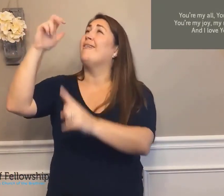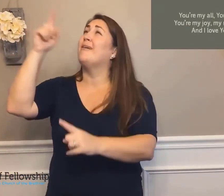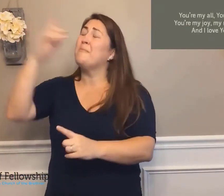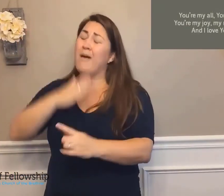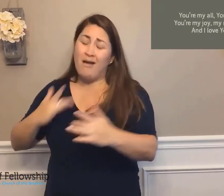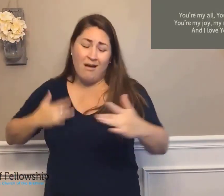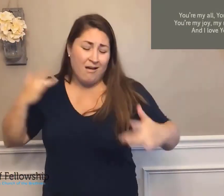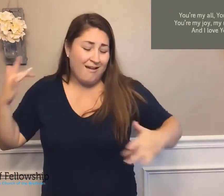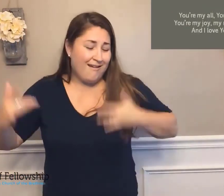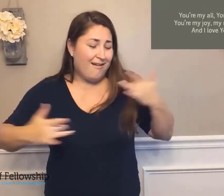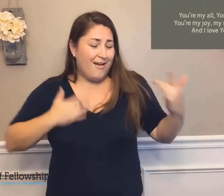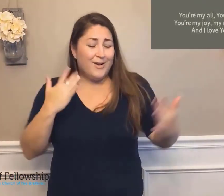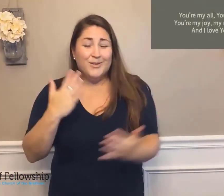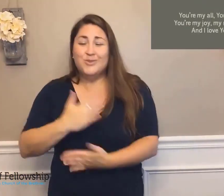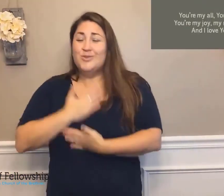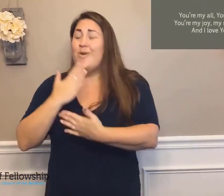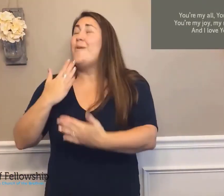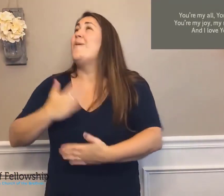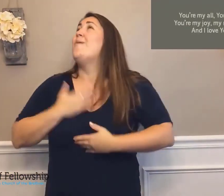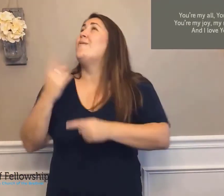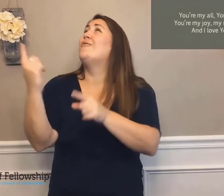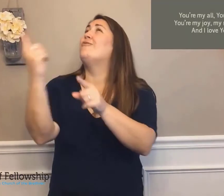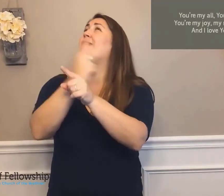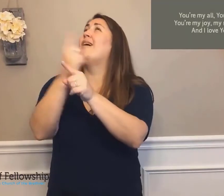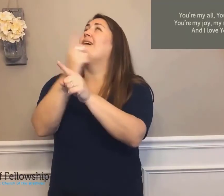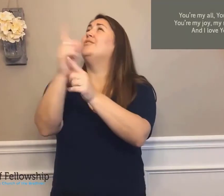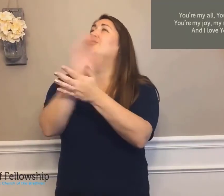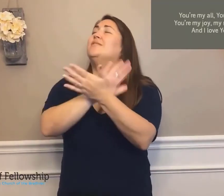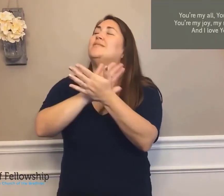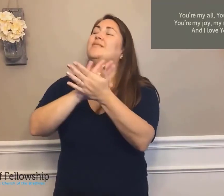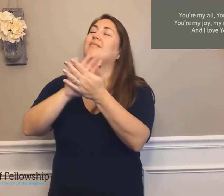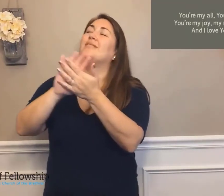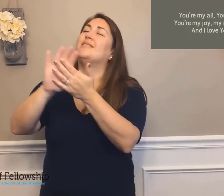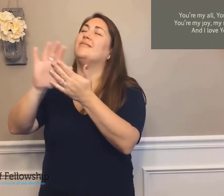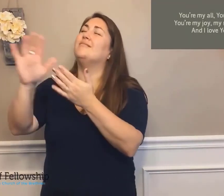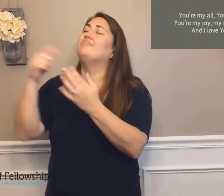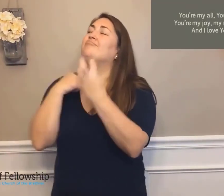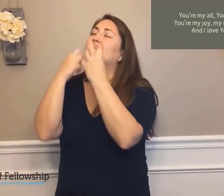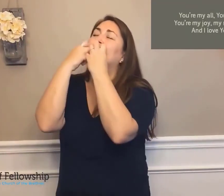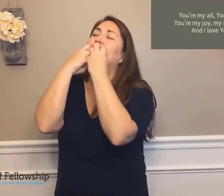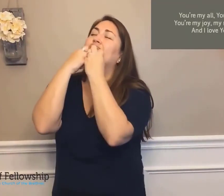My righteousness, and I love.